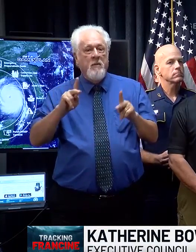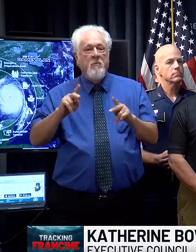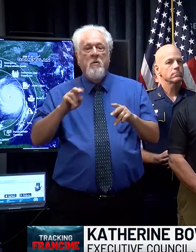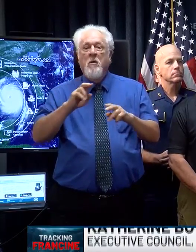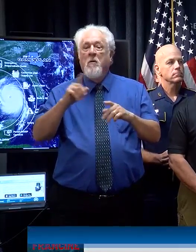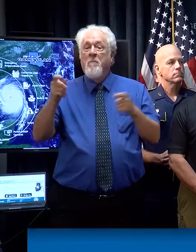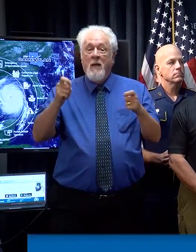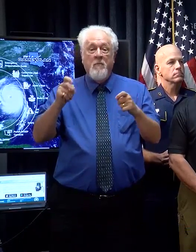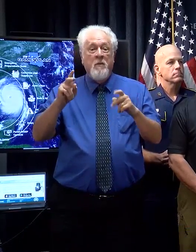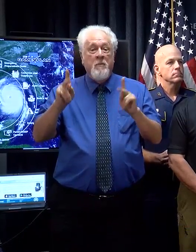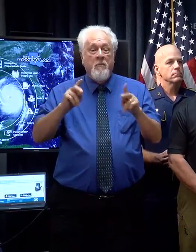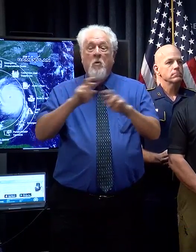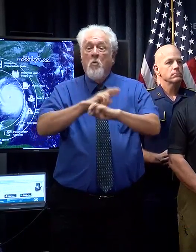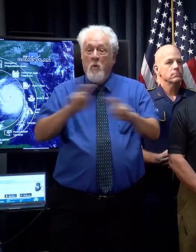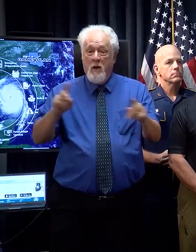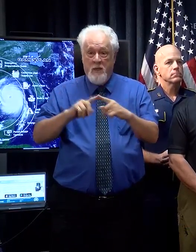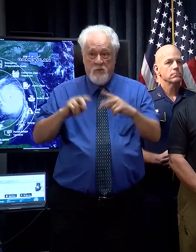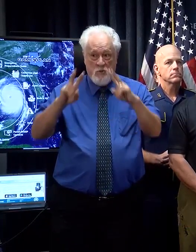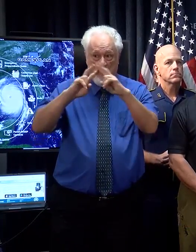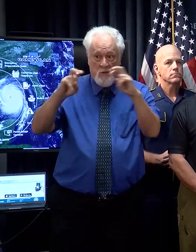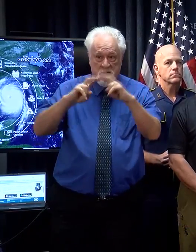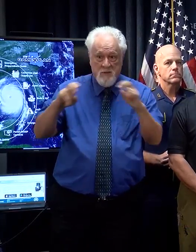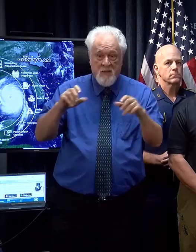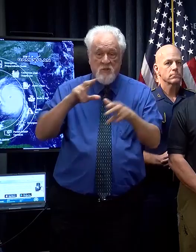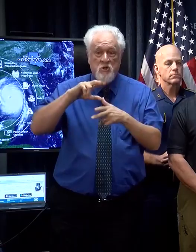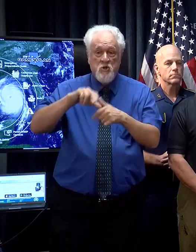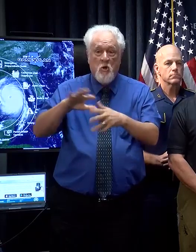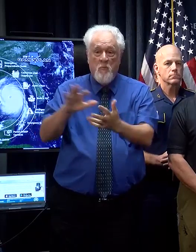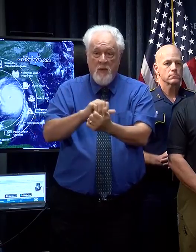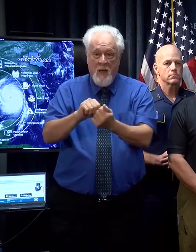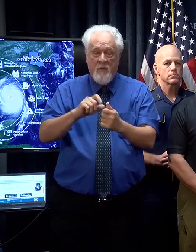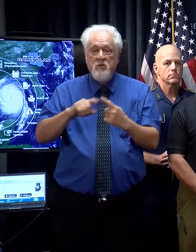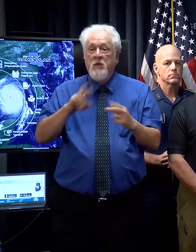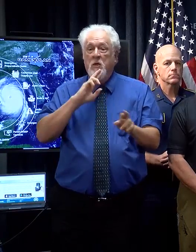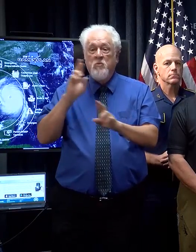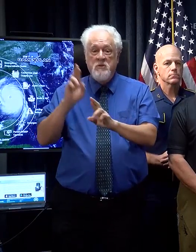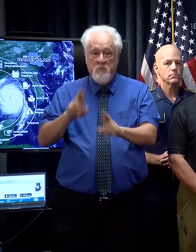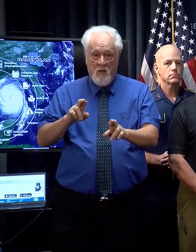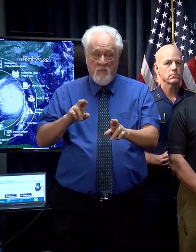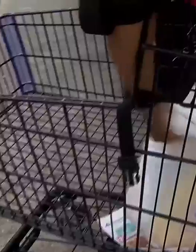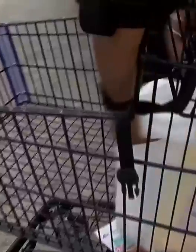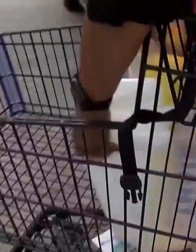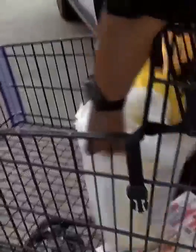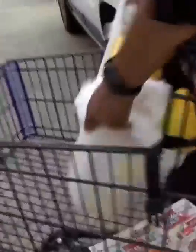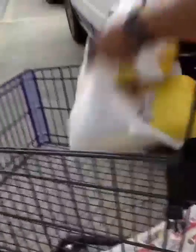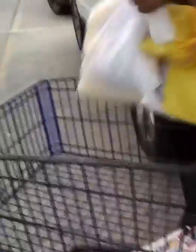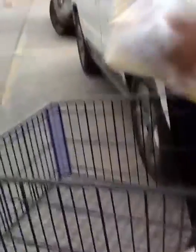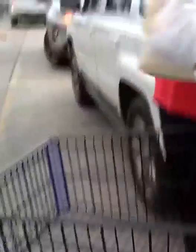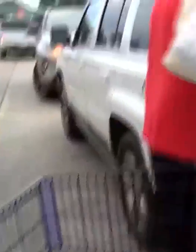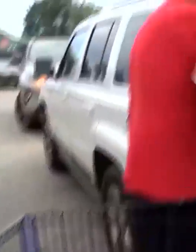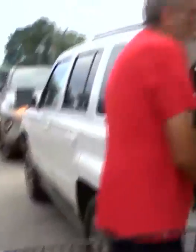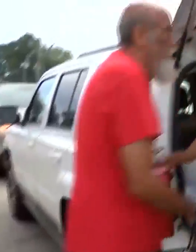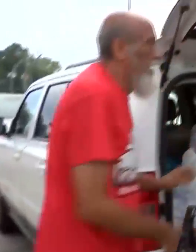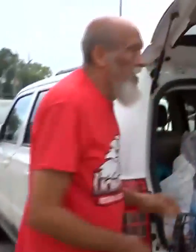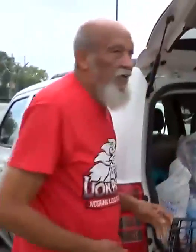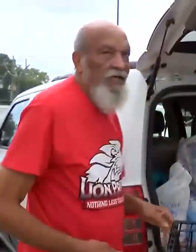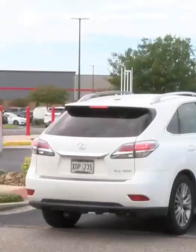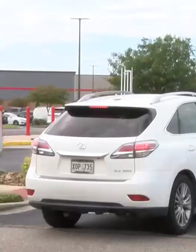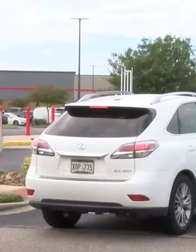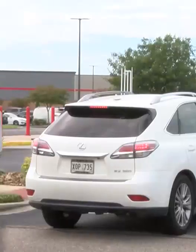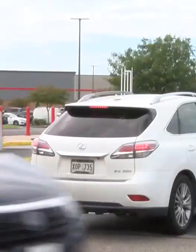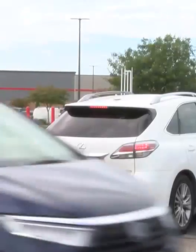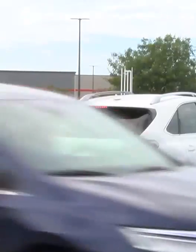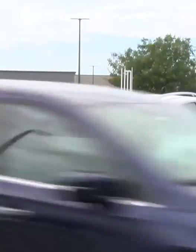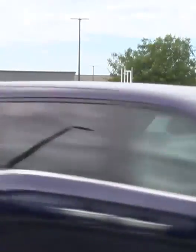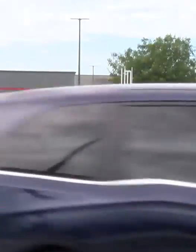ready and waiting to assess the storm damage and then respond as soon as they are safely able to do so. And as you're wrapping up buying any storm essentials